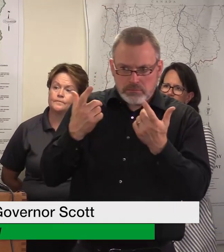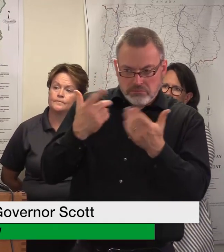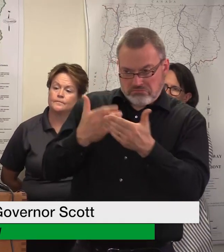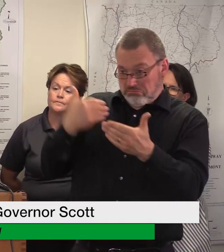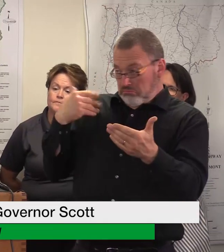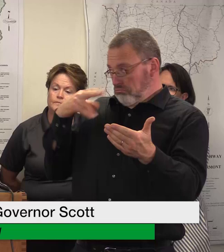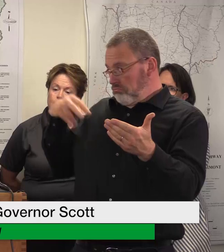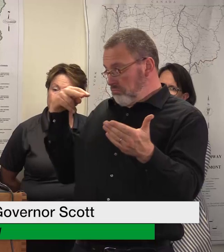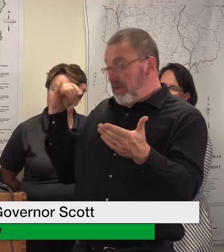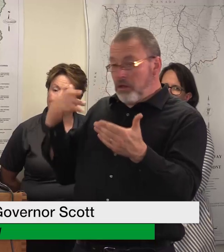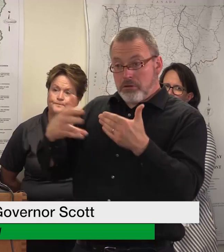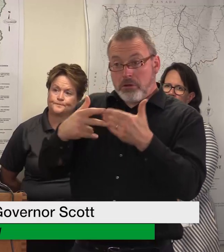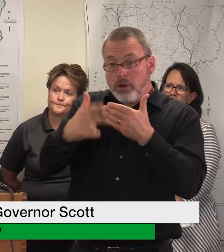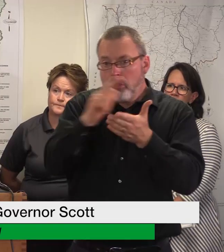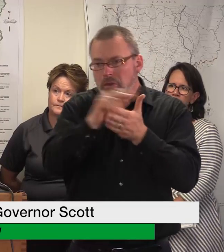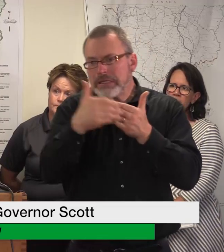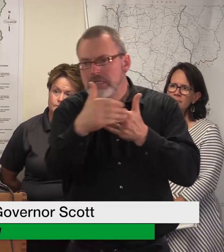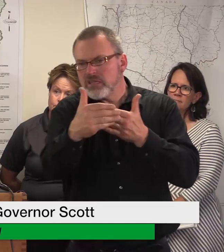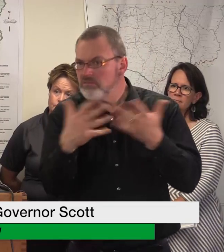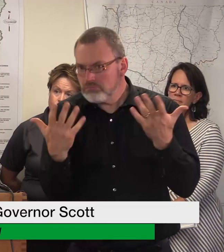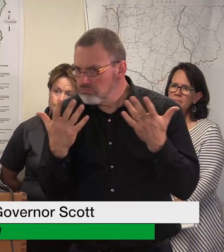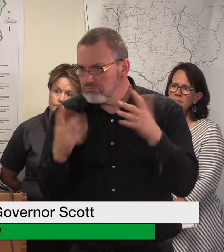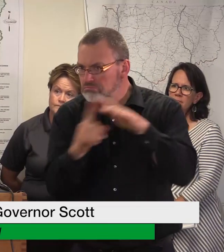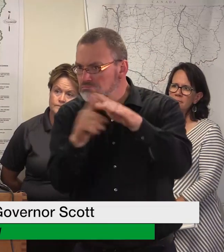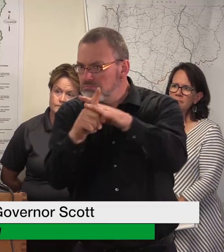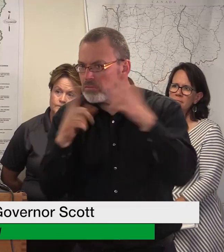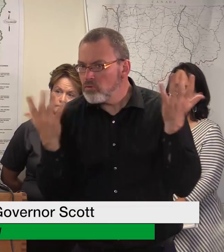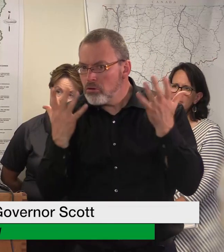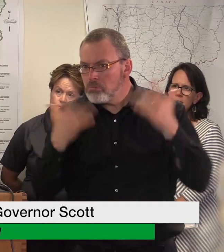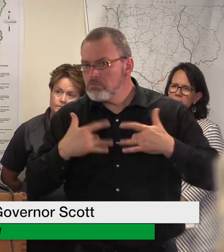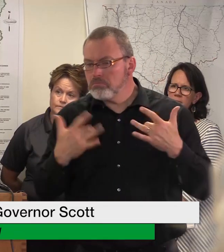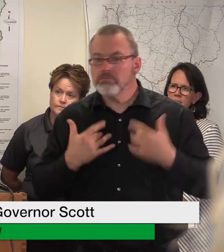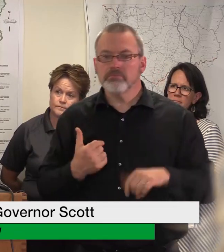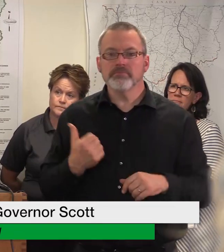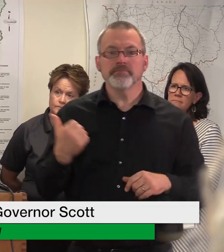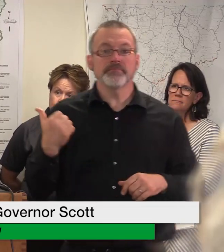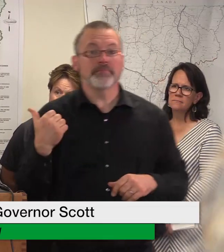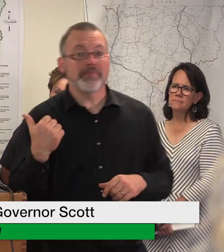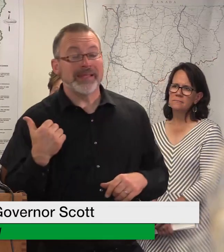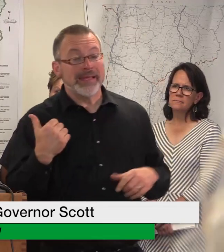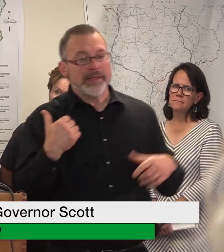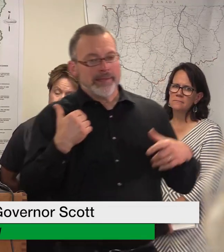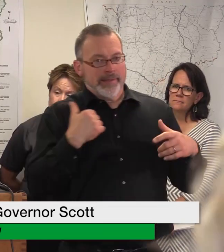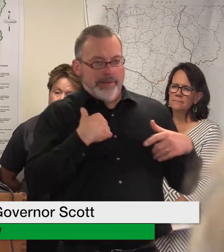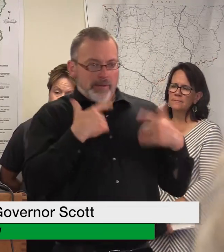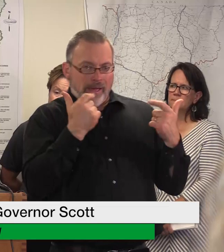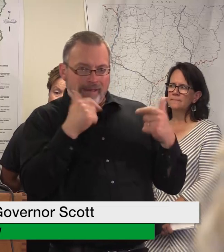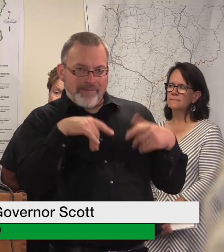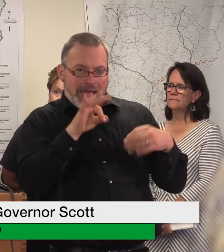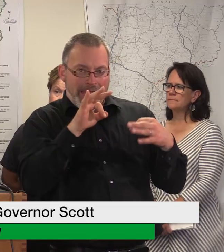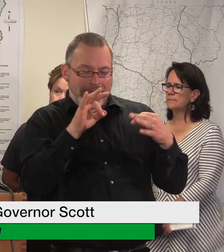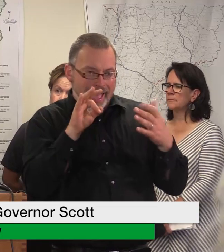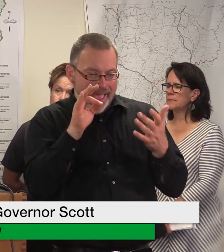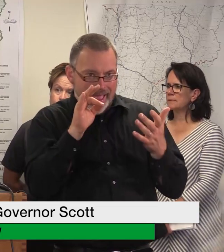think, again, with this, is trying to find a path to getting people housed, right?